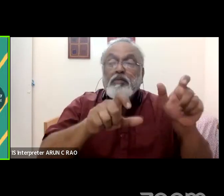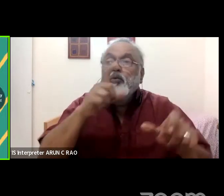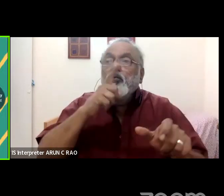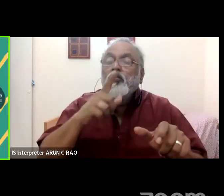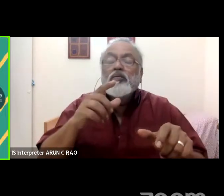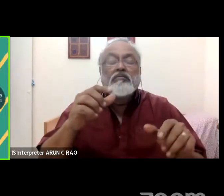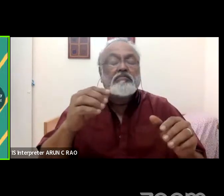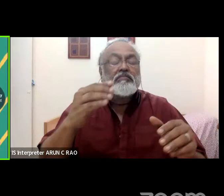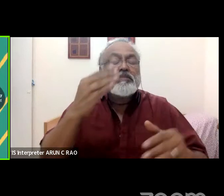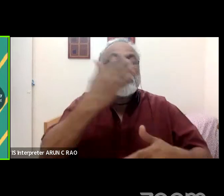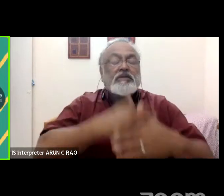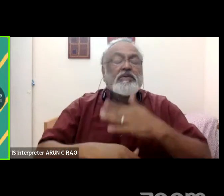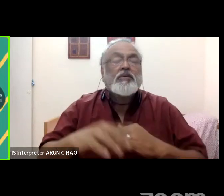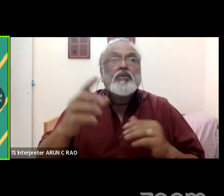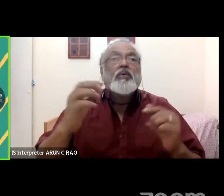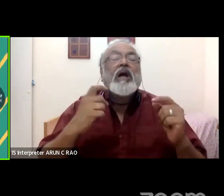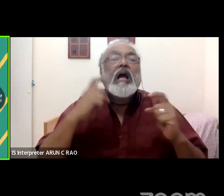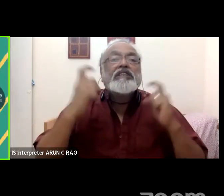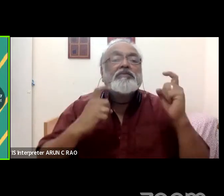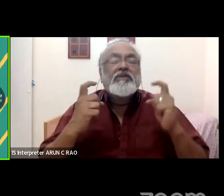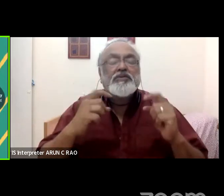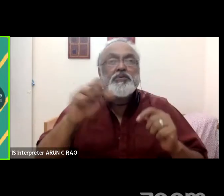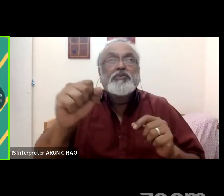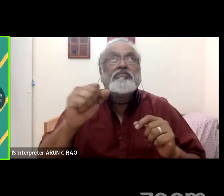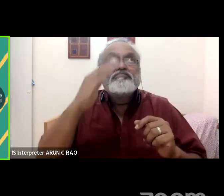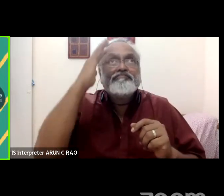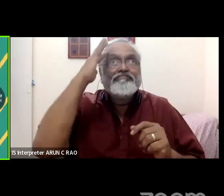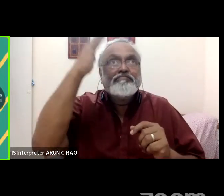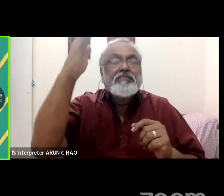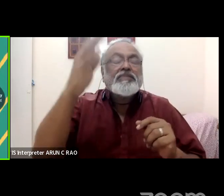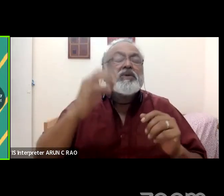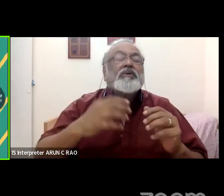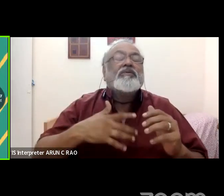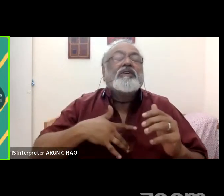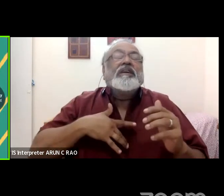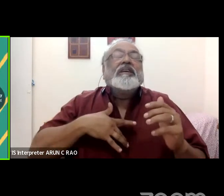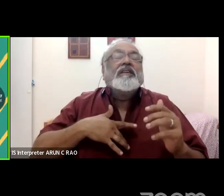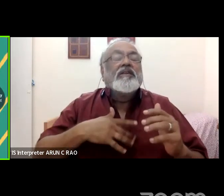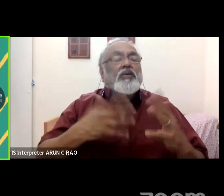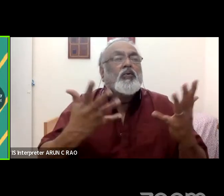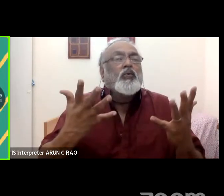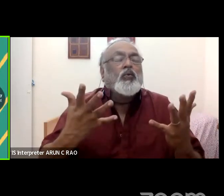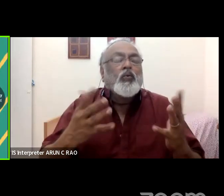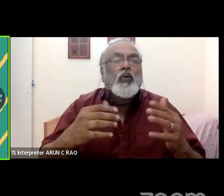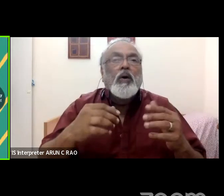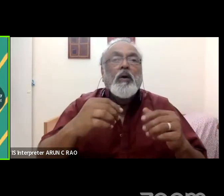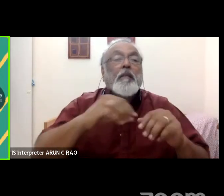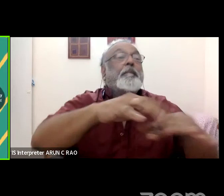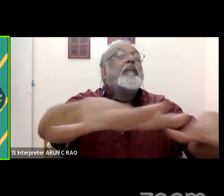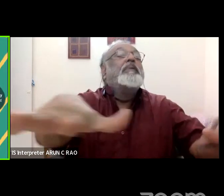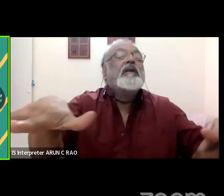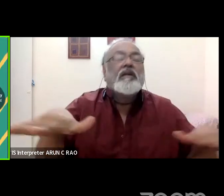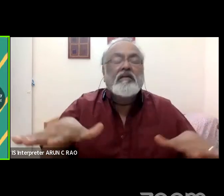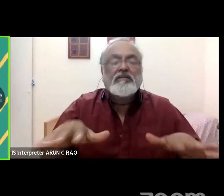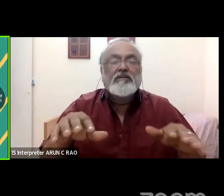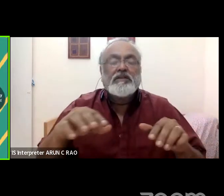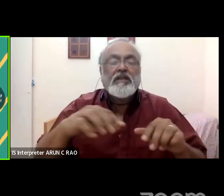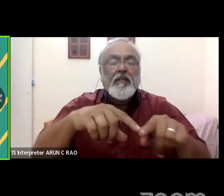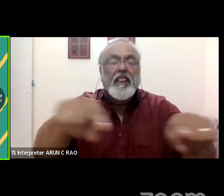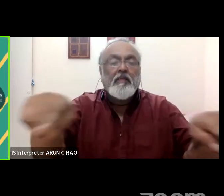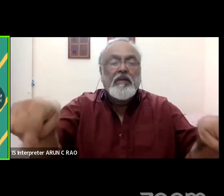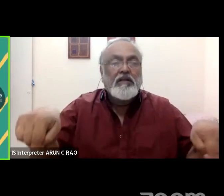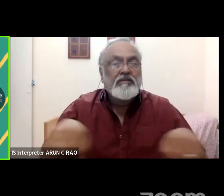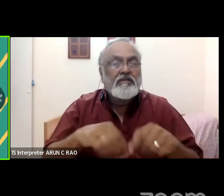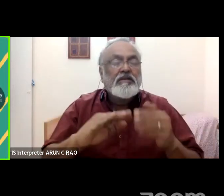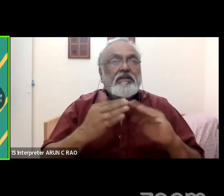their aspirations regarding a public space. We've also used journey mapping as a tool to ask